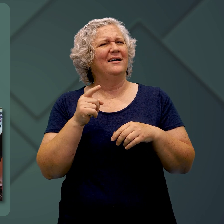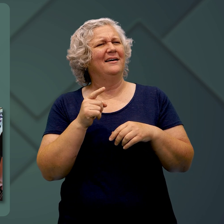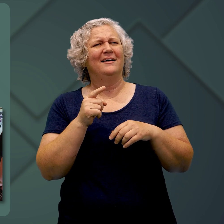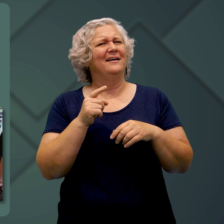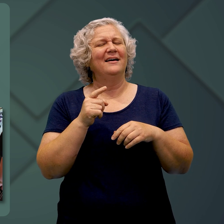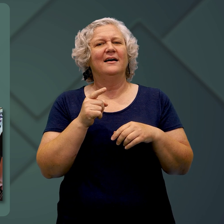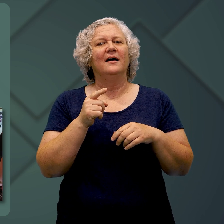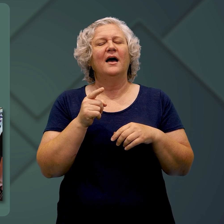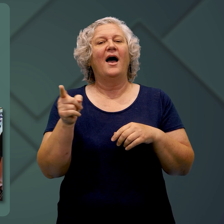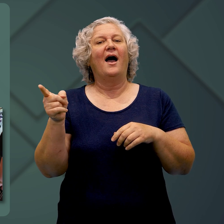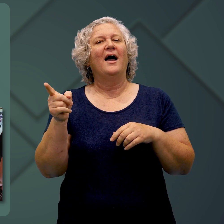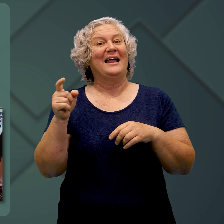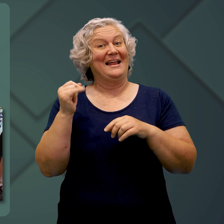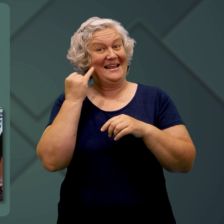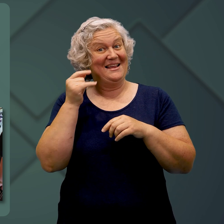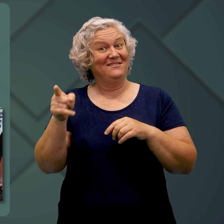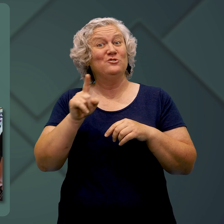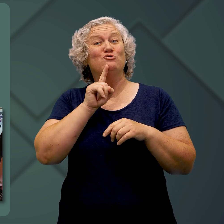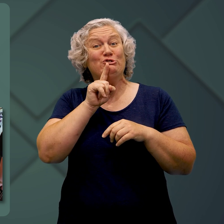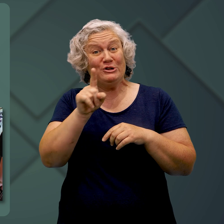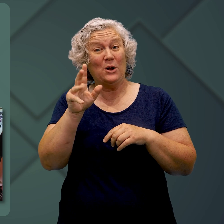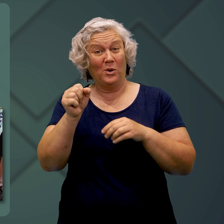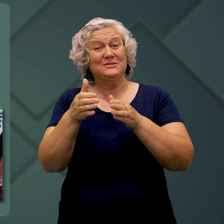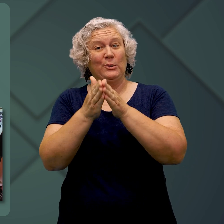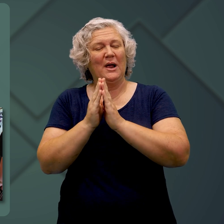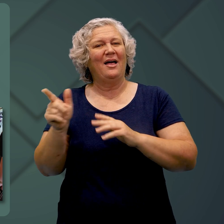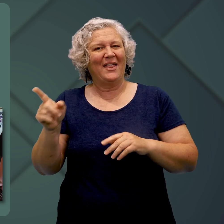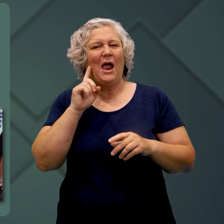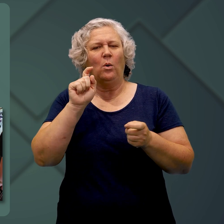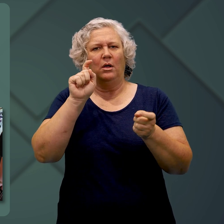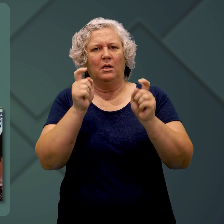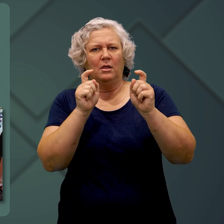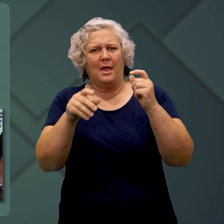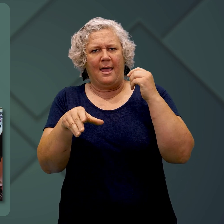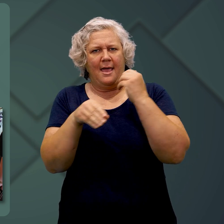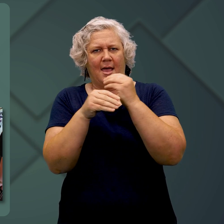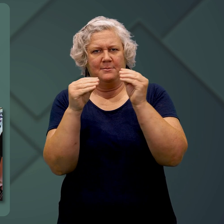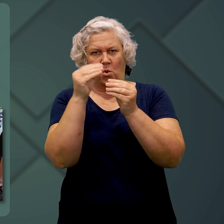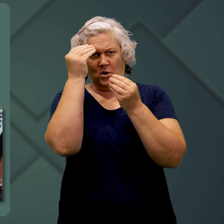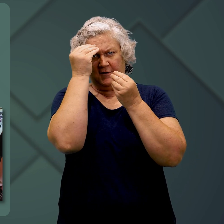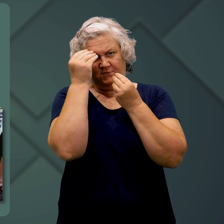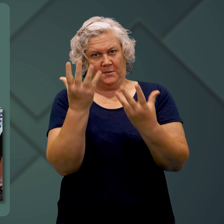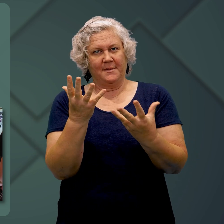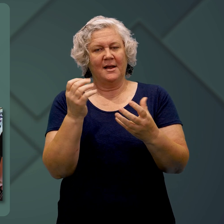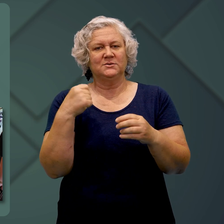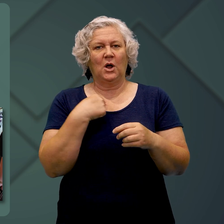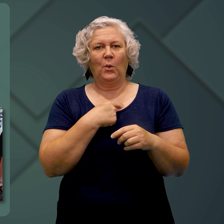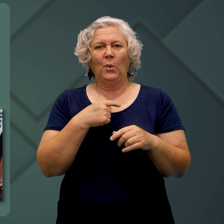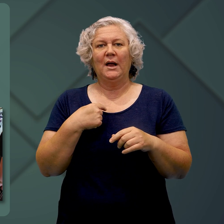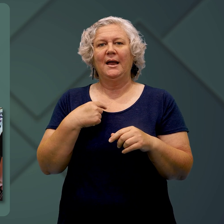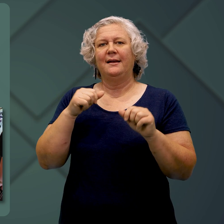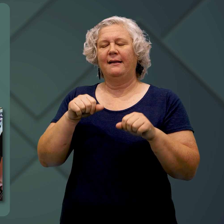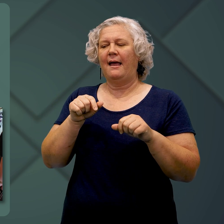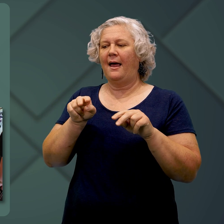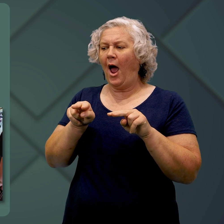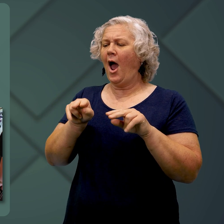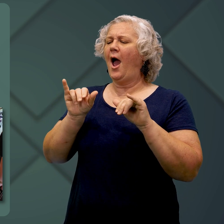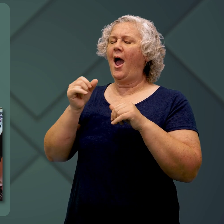our conversations. And if their intention really is a request, they'll add the information. And then at that